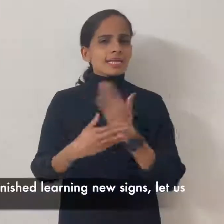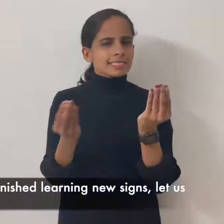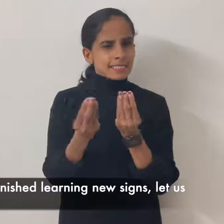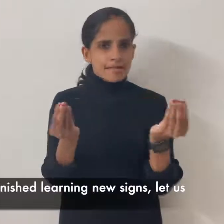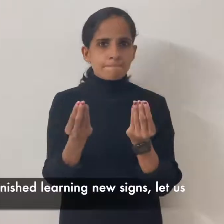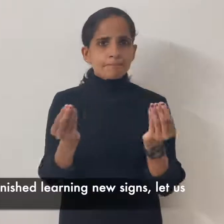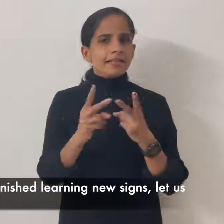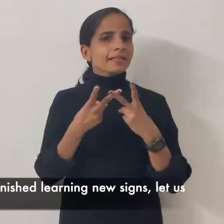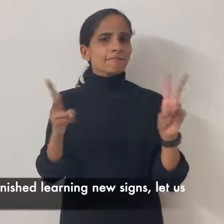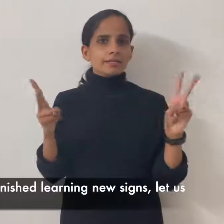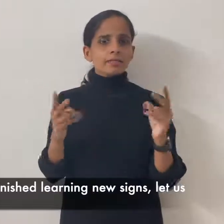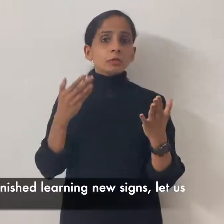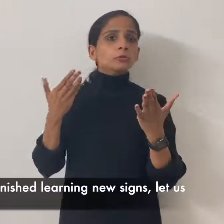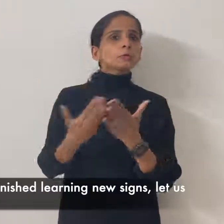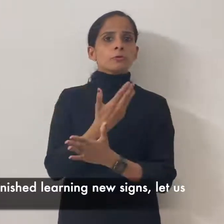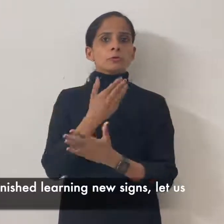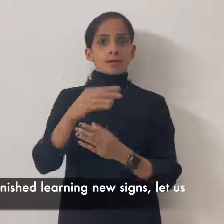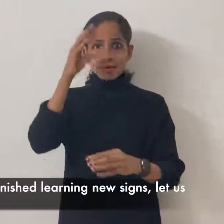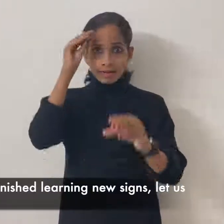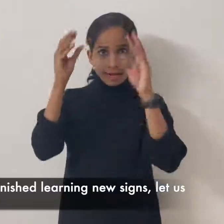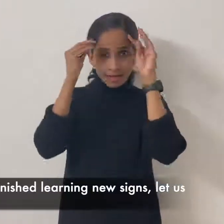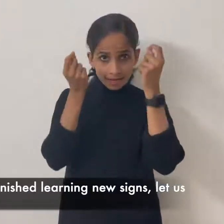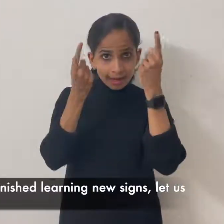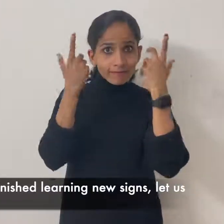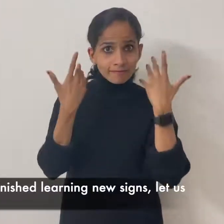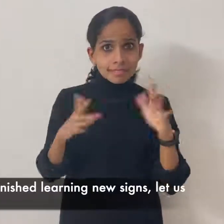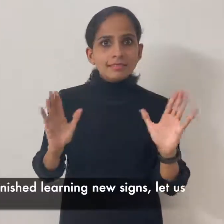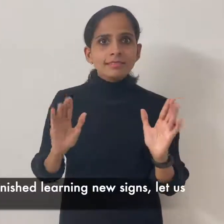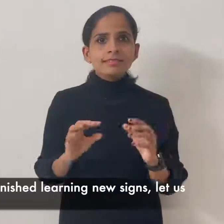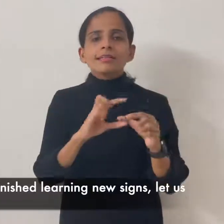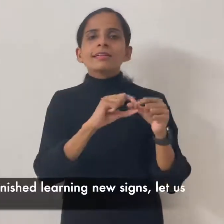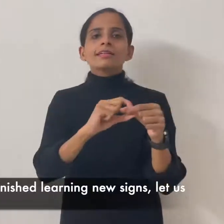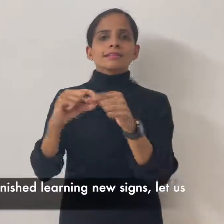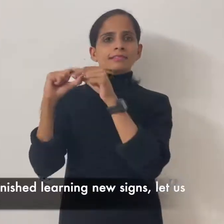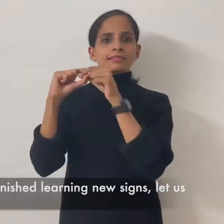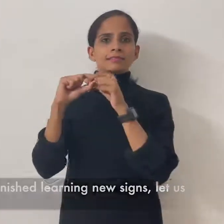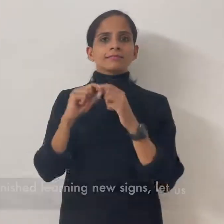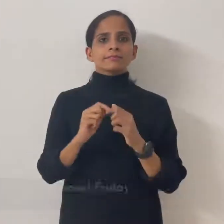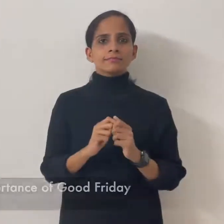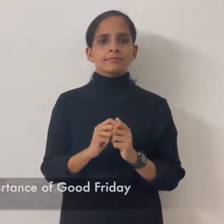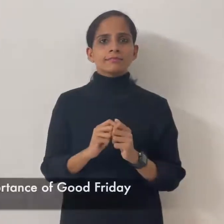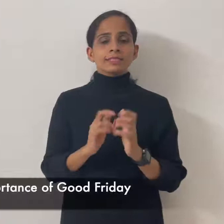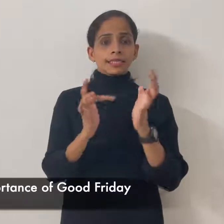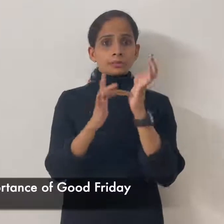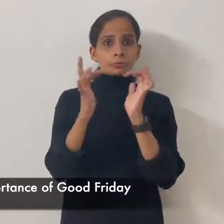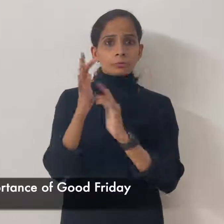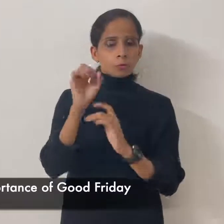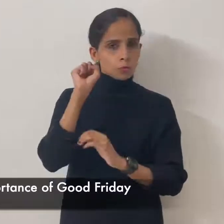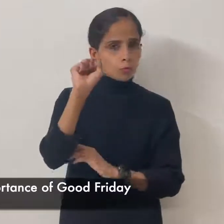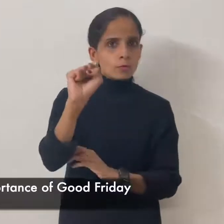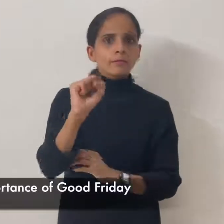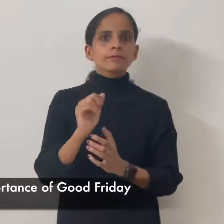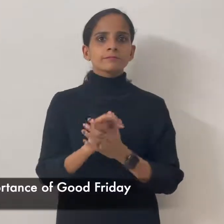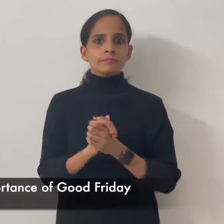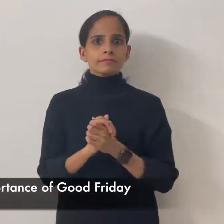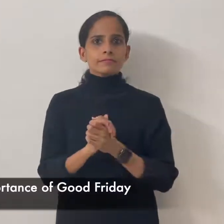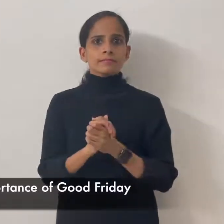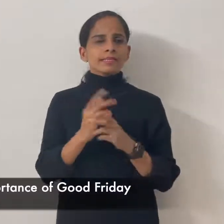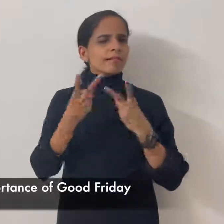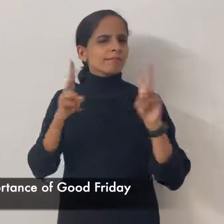Now that we have finished learning new signs, let's understand the importance of